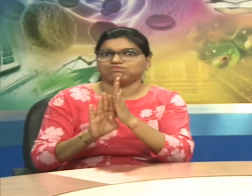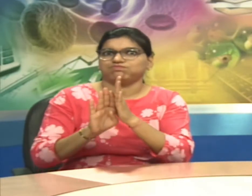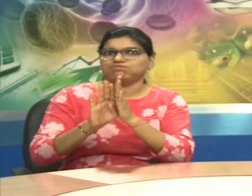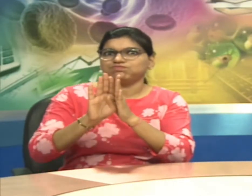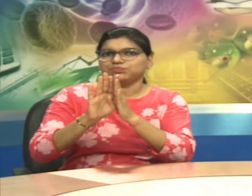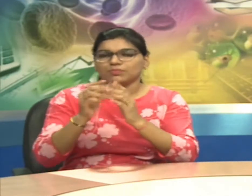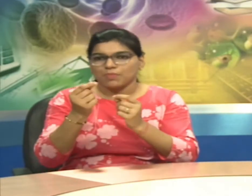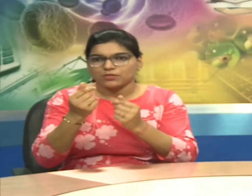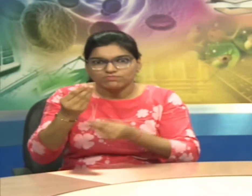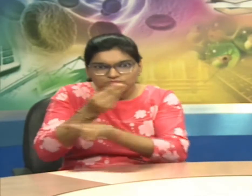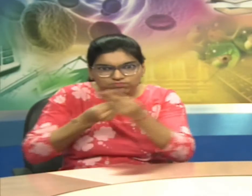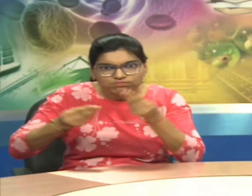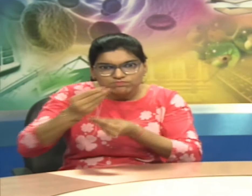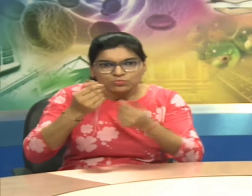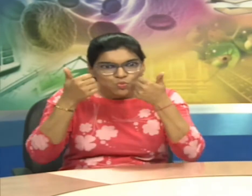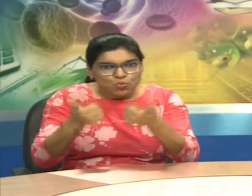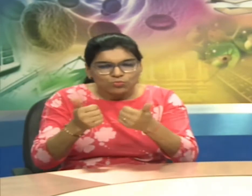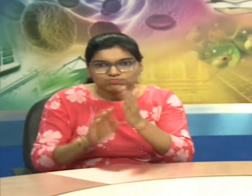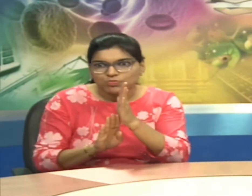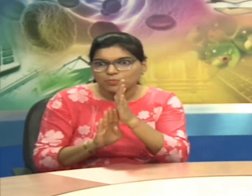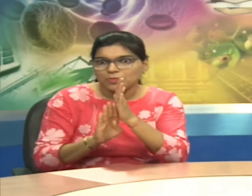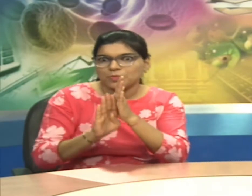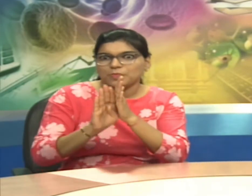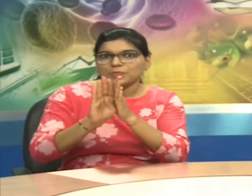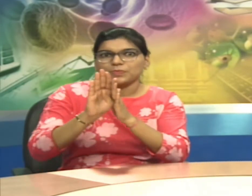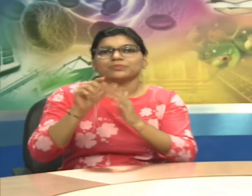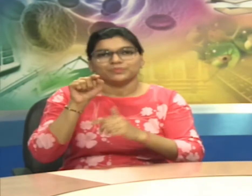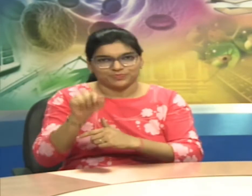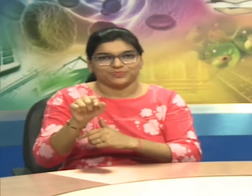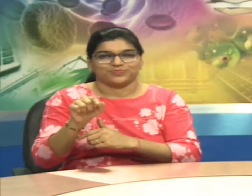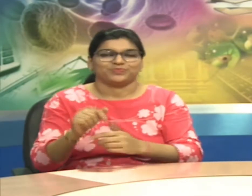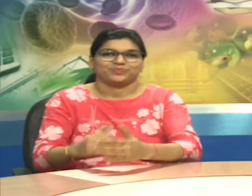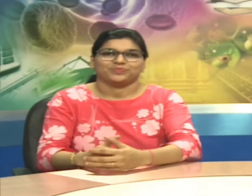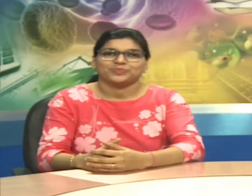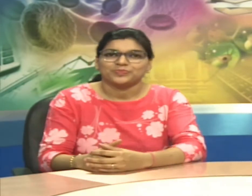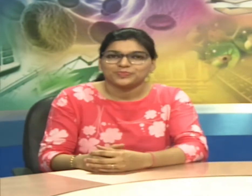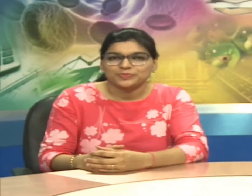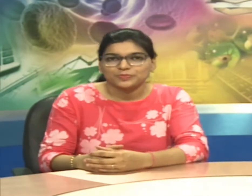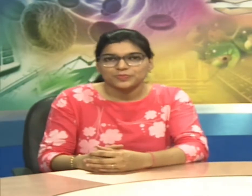The next word is development, which means increasing.